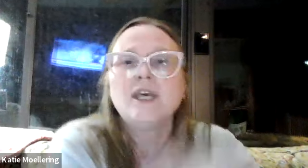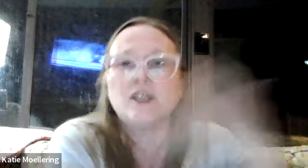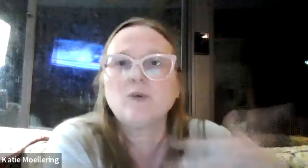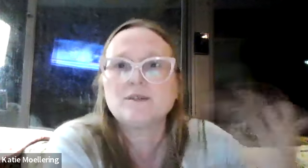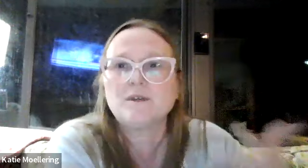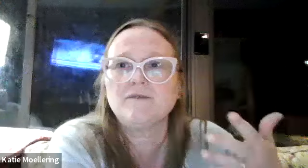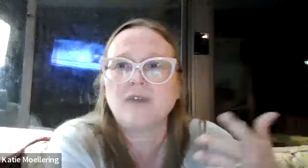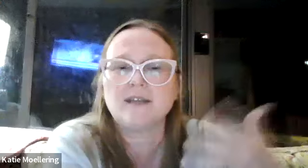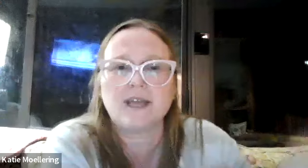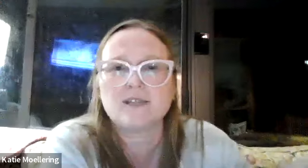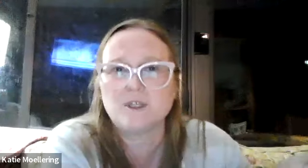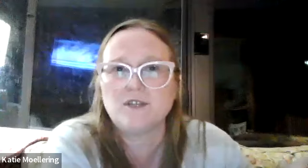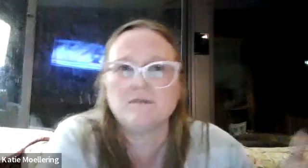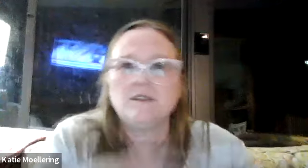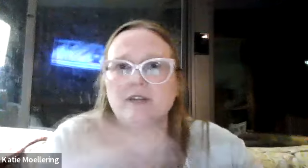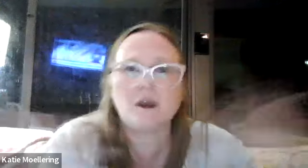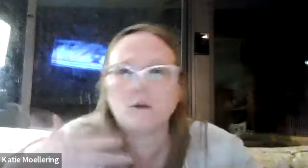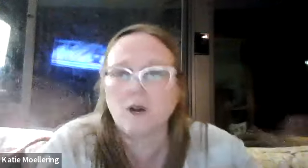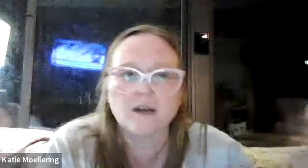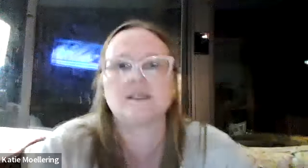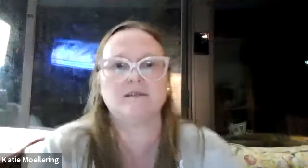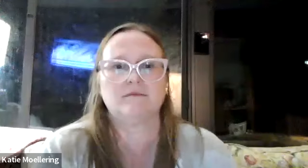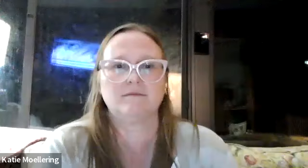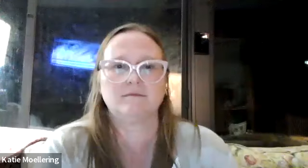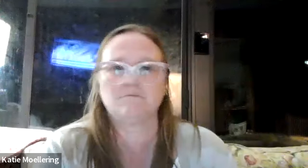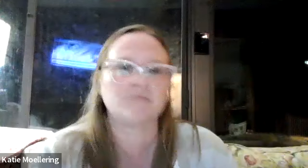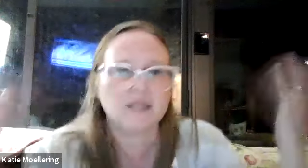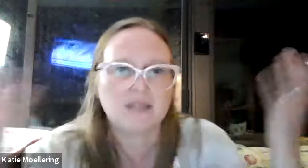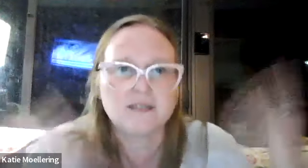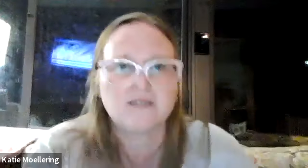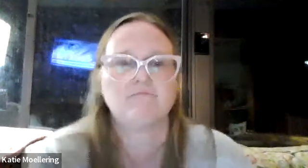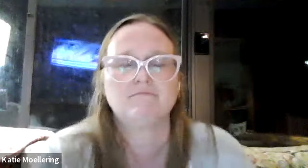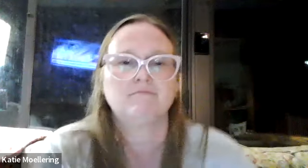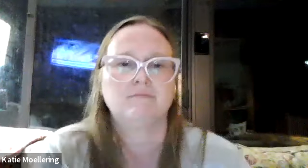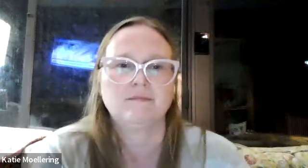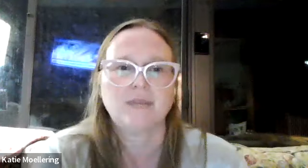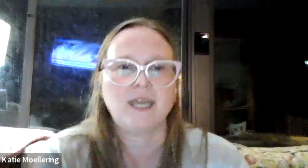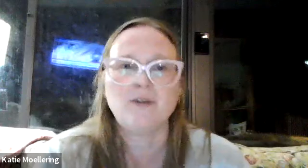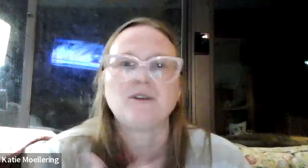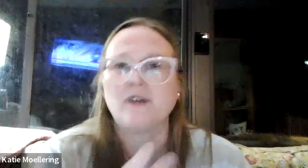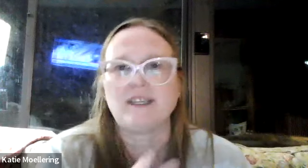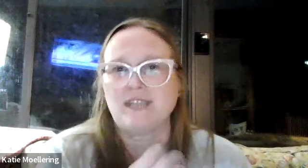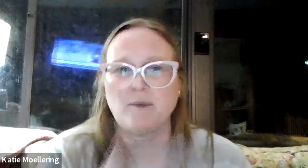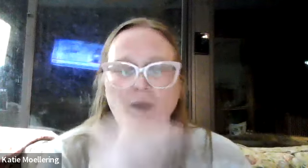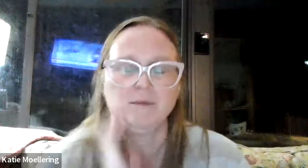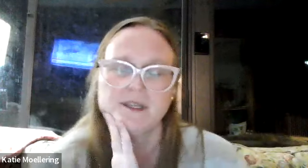like once we've had a class with you, you know how it works. And like I know neither of us have a problem with it.